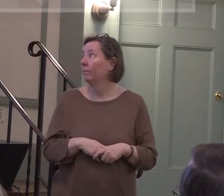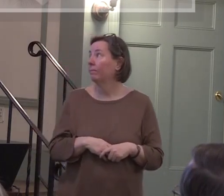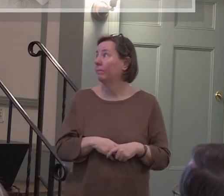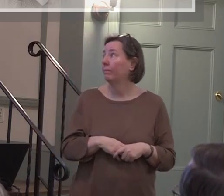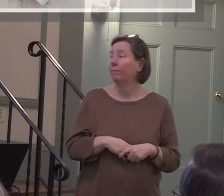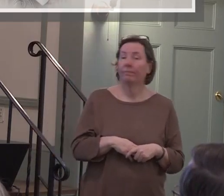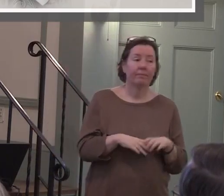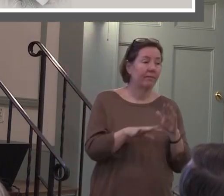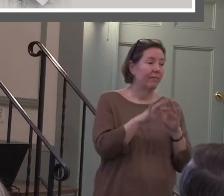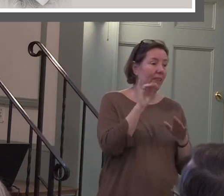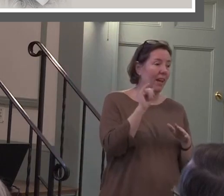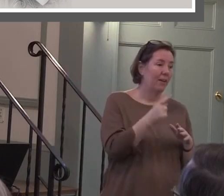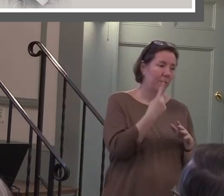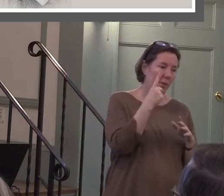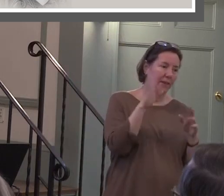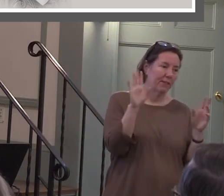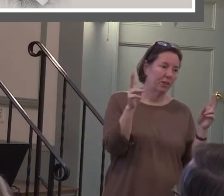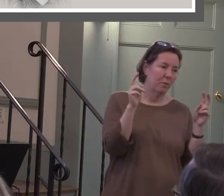I found that.